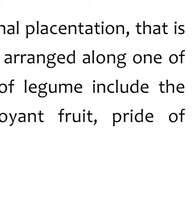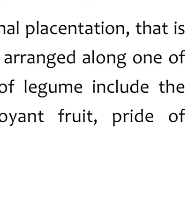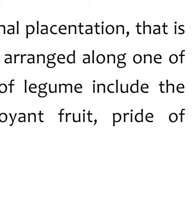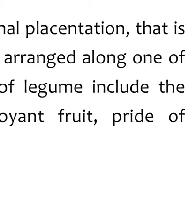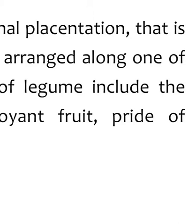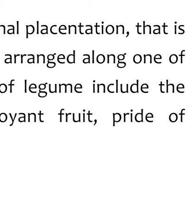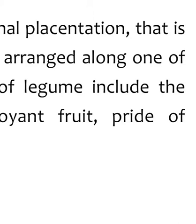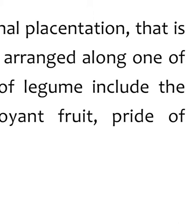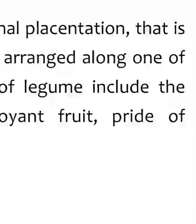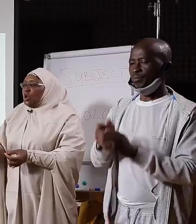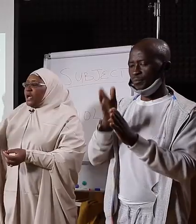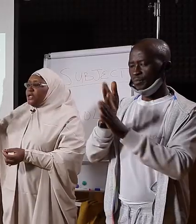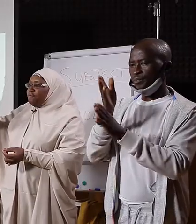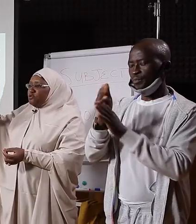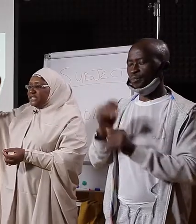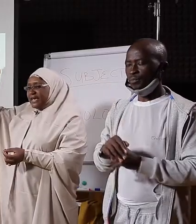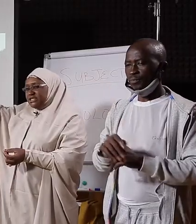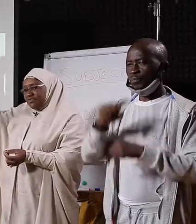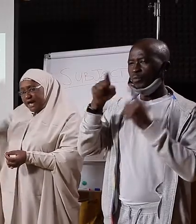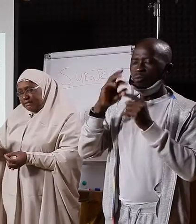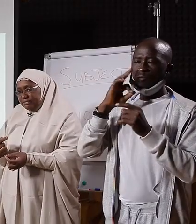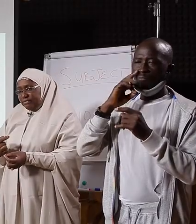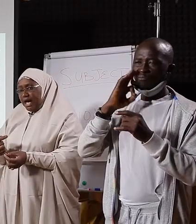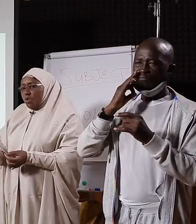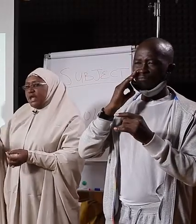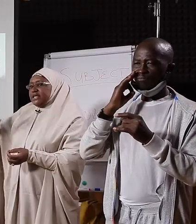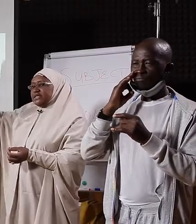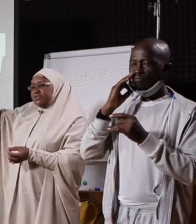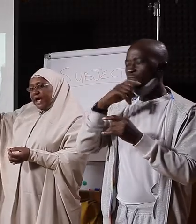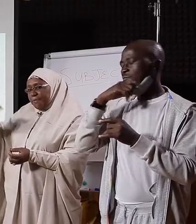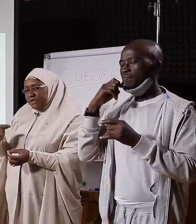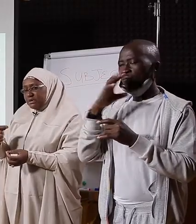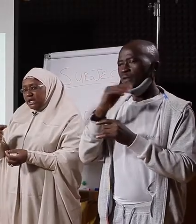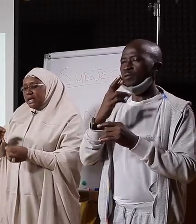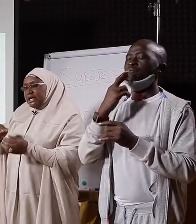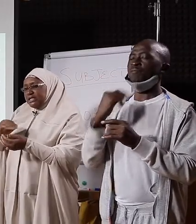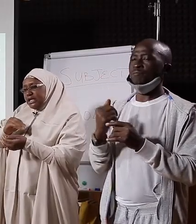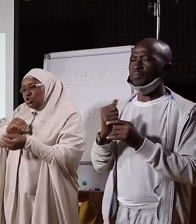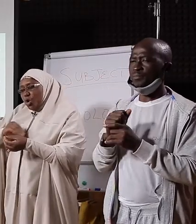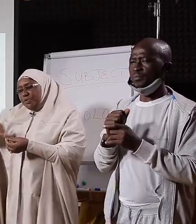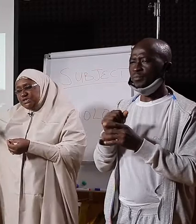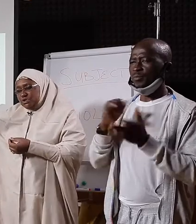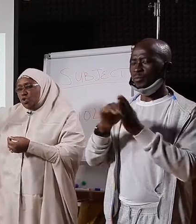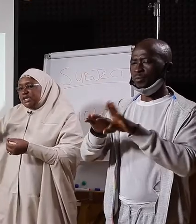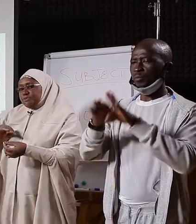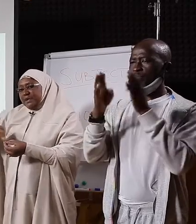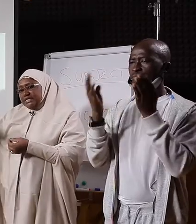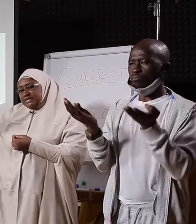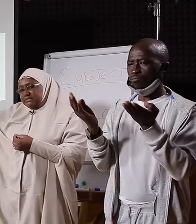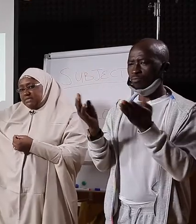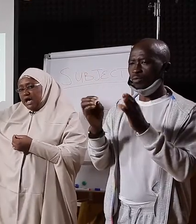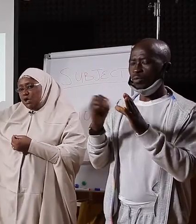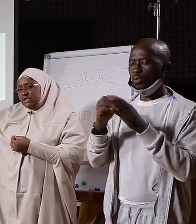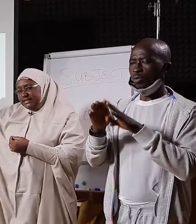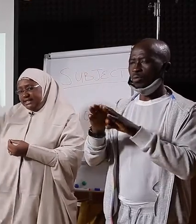the margin. So when the fruit gets dry and when it is ripened, it opens or it